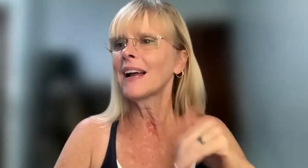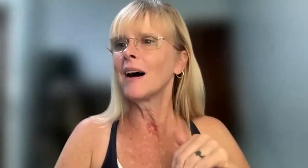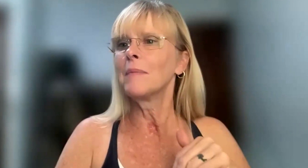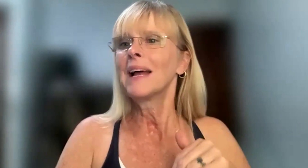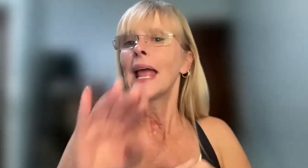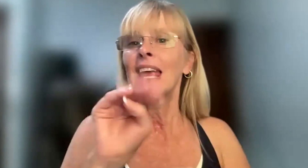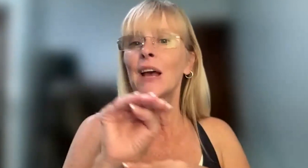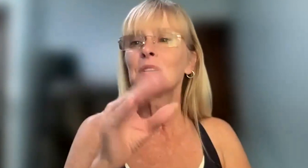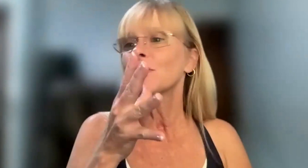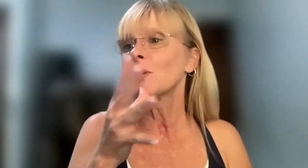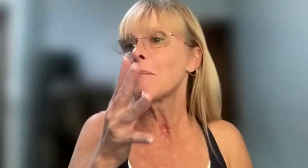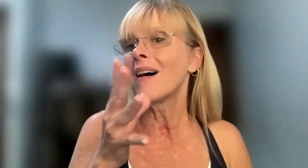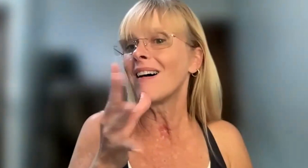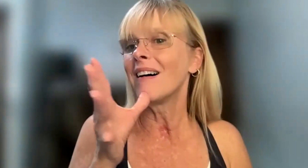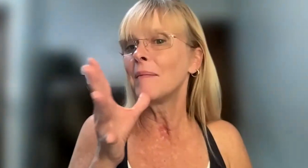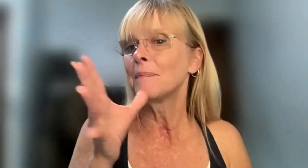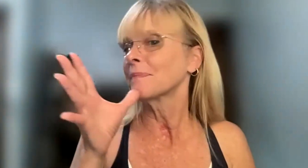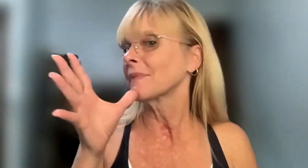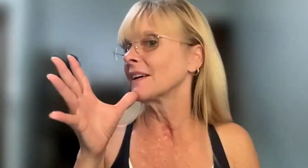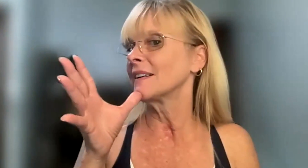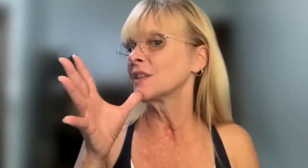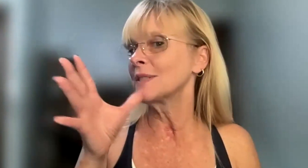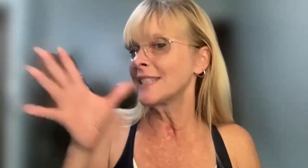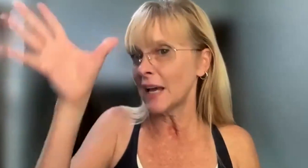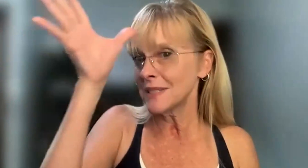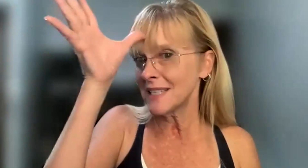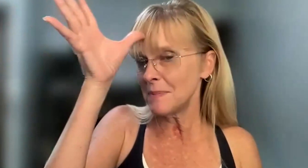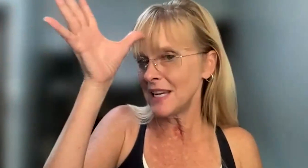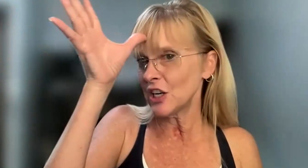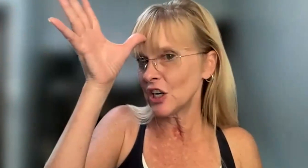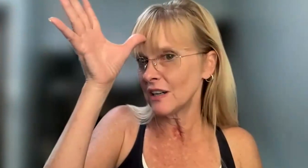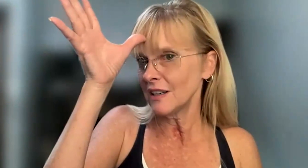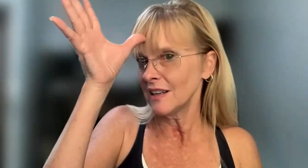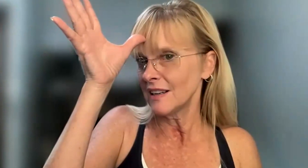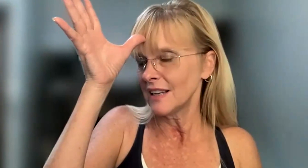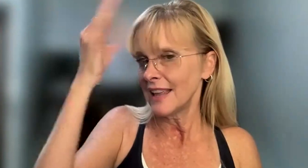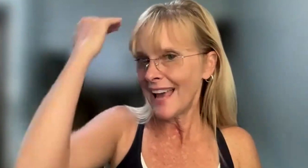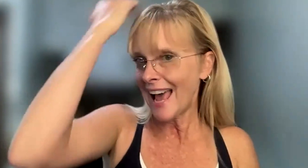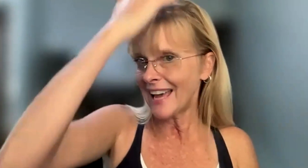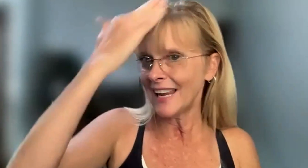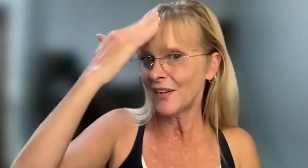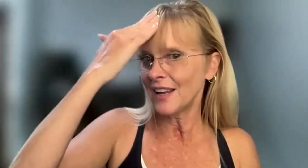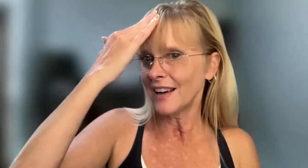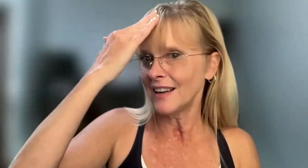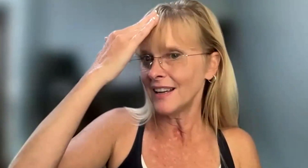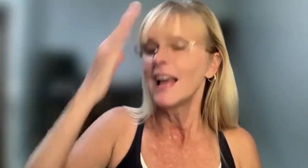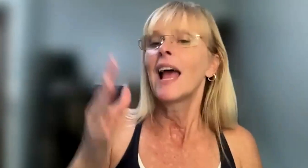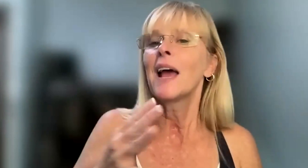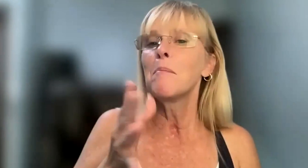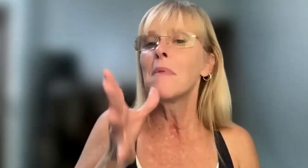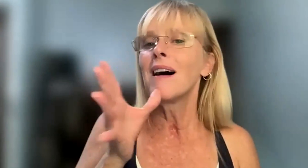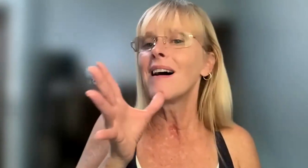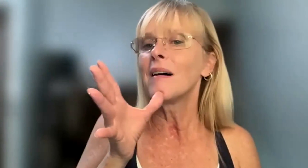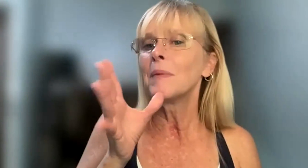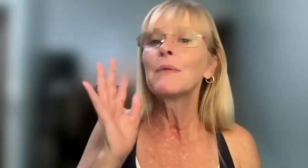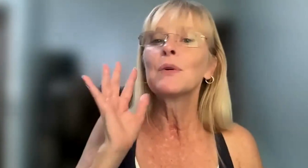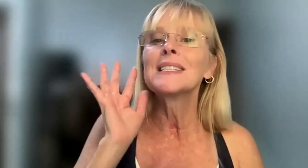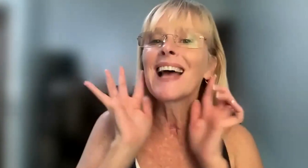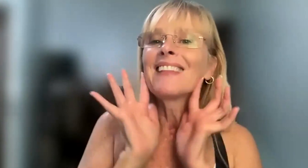up. M is for mom. So dad was up here, the hat area, and mom was at the